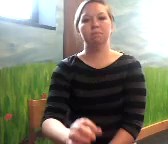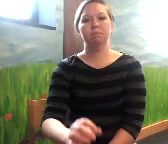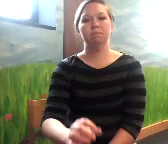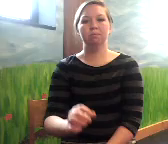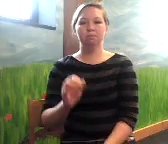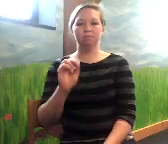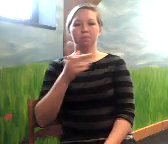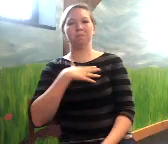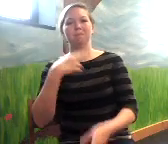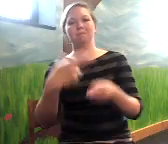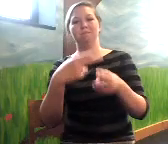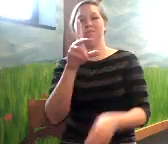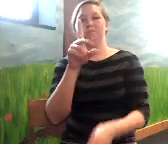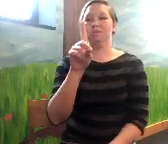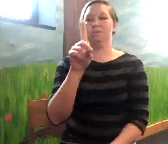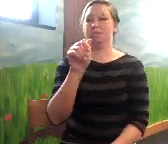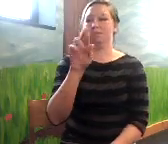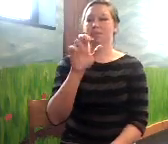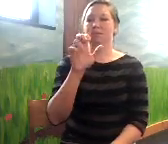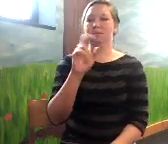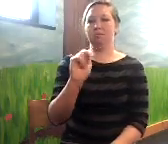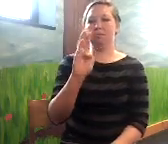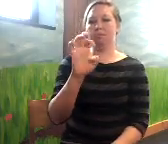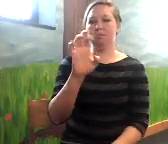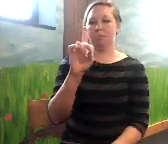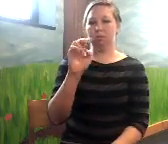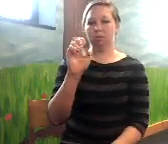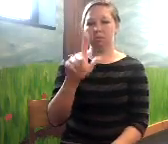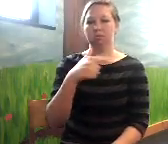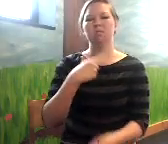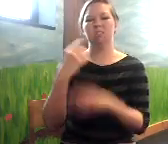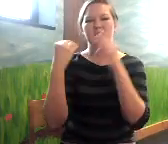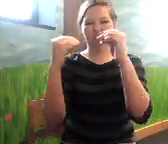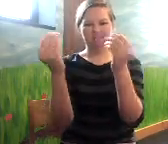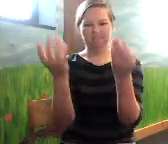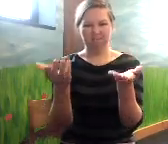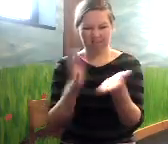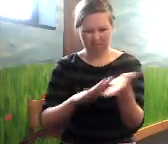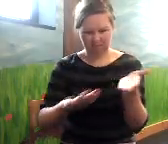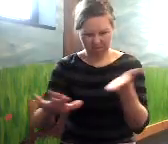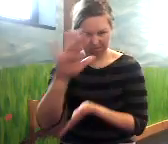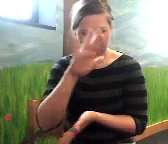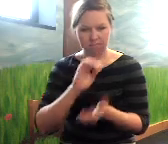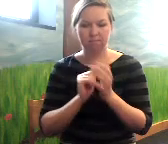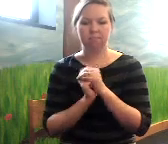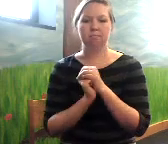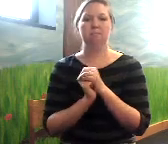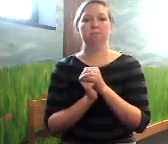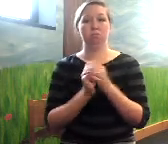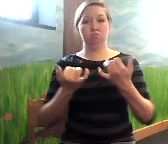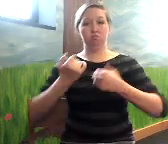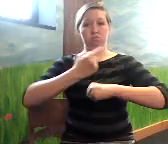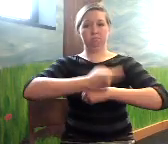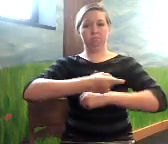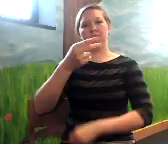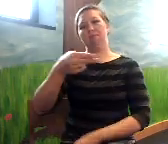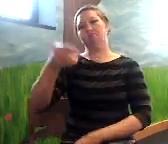Okay, my name is Darren Bardell, and I teach at Hawaii College. This is a history lecture